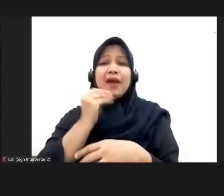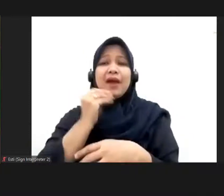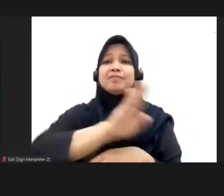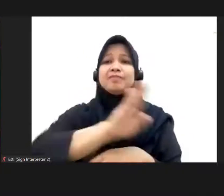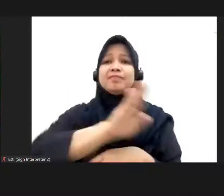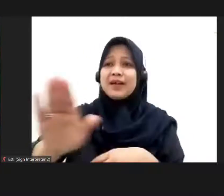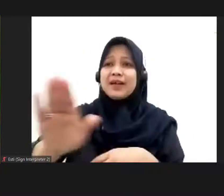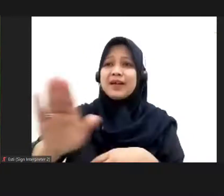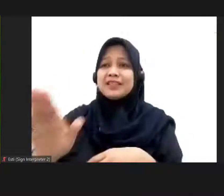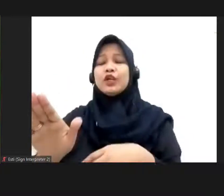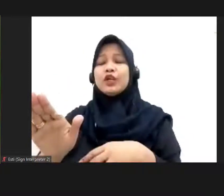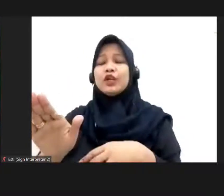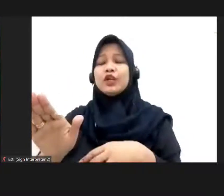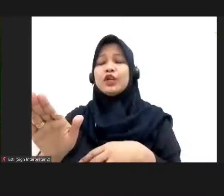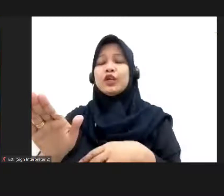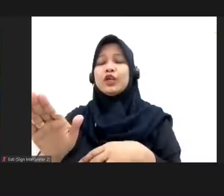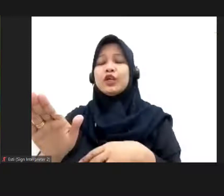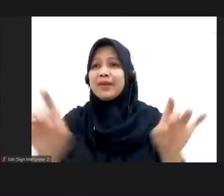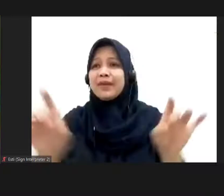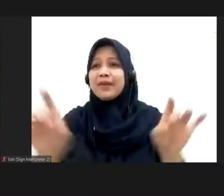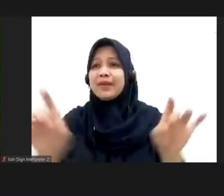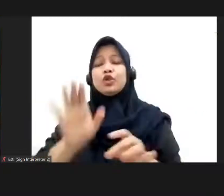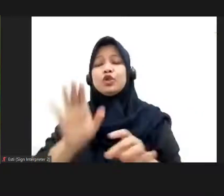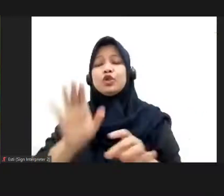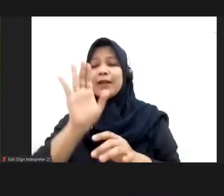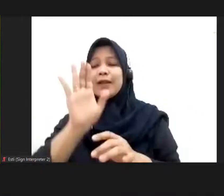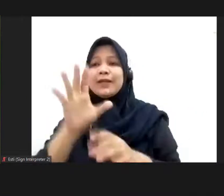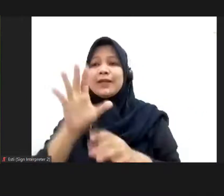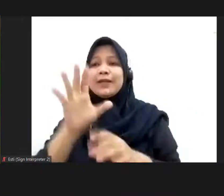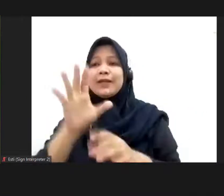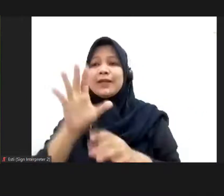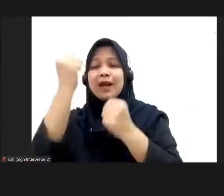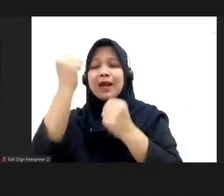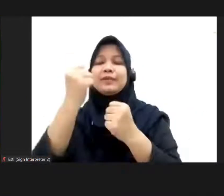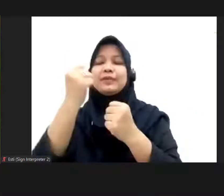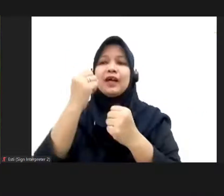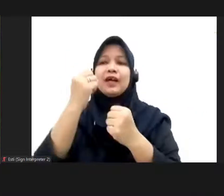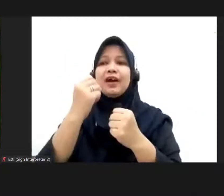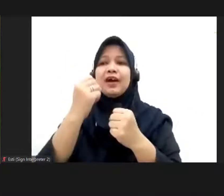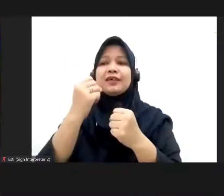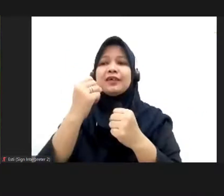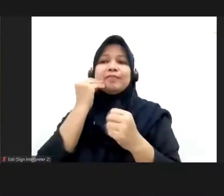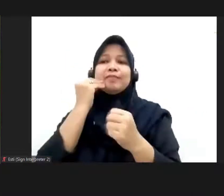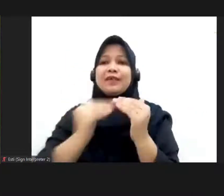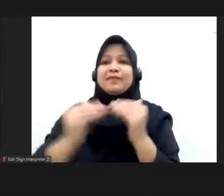improve ourselves. I also would like to highlight the